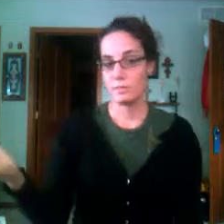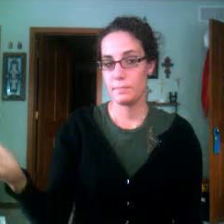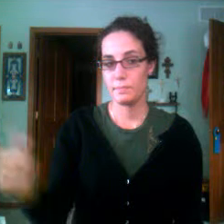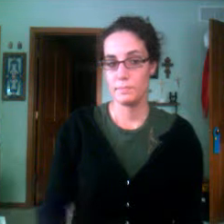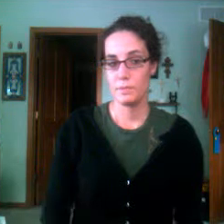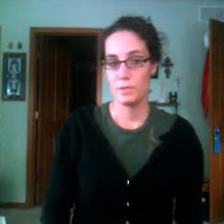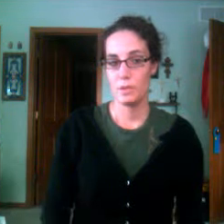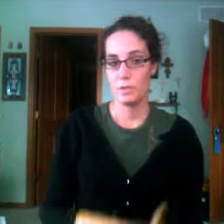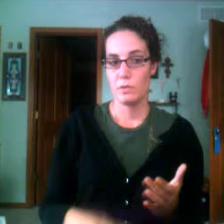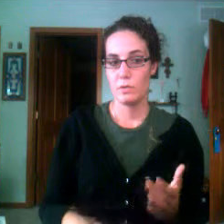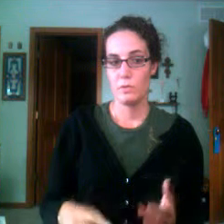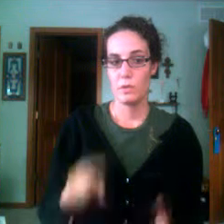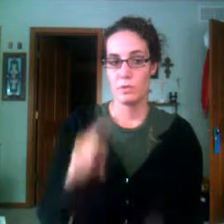What about square roots?